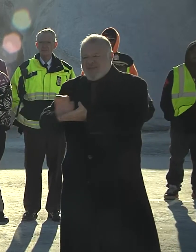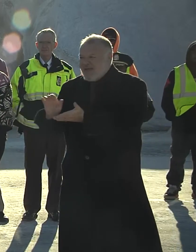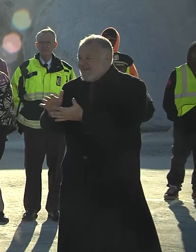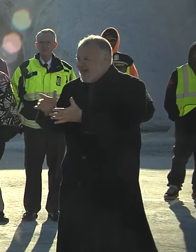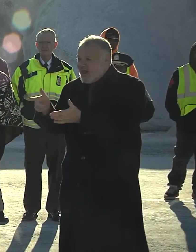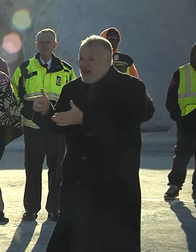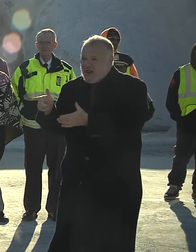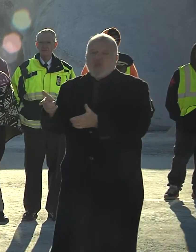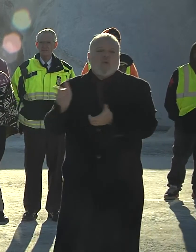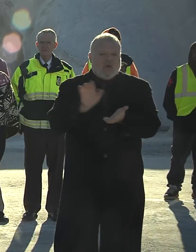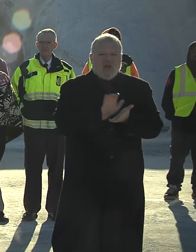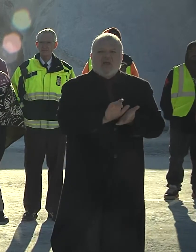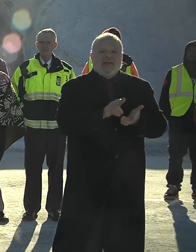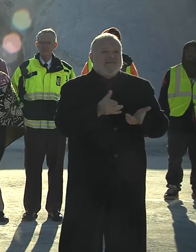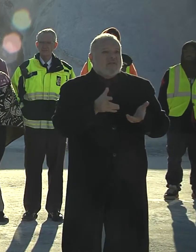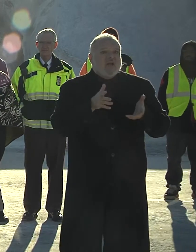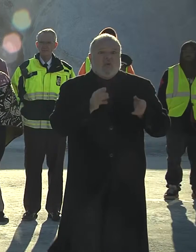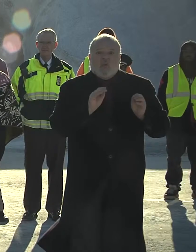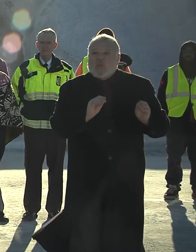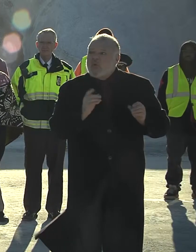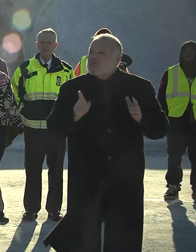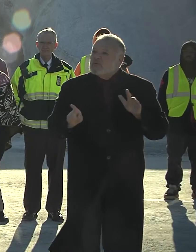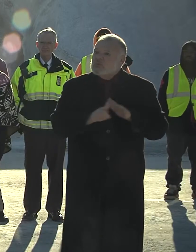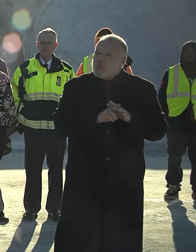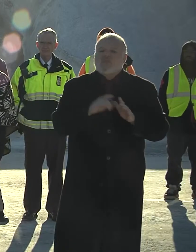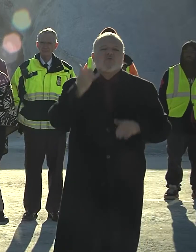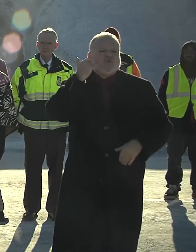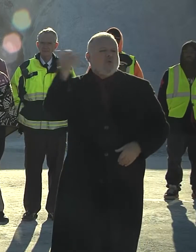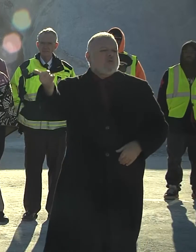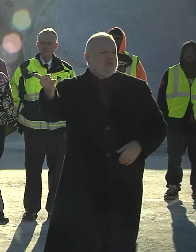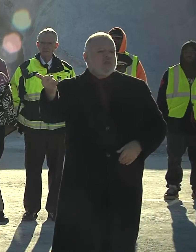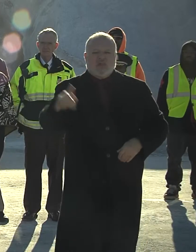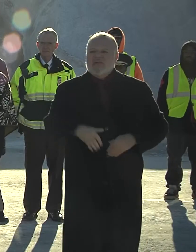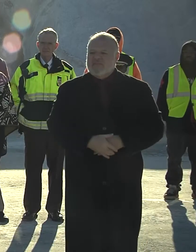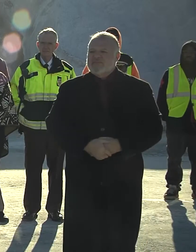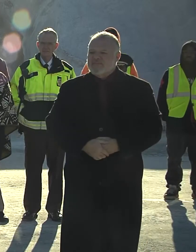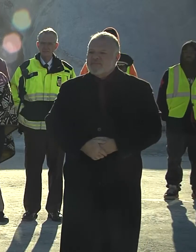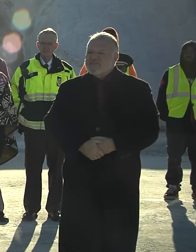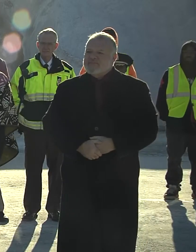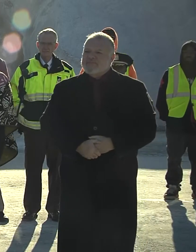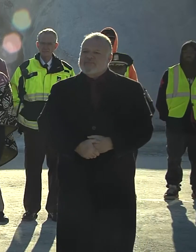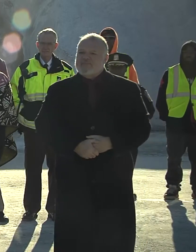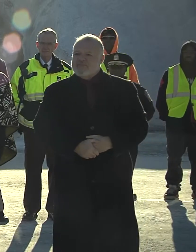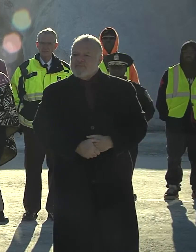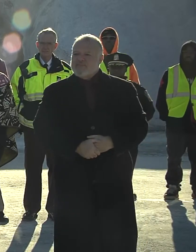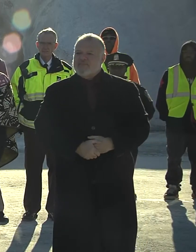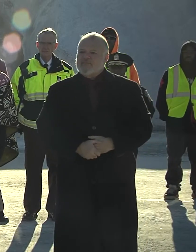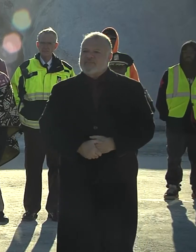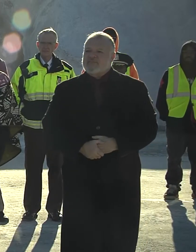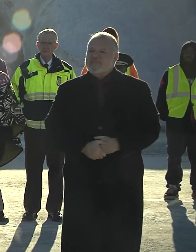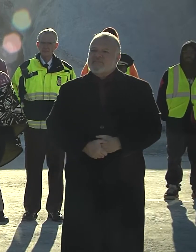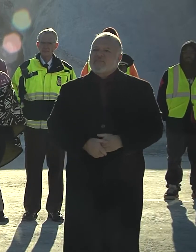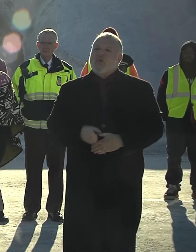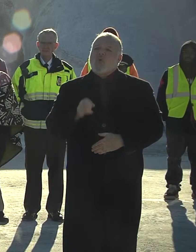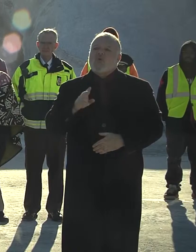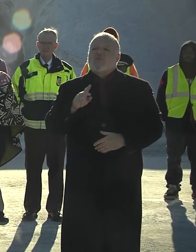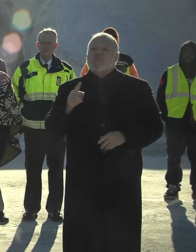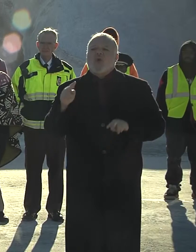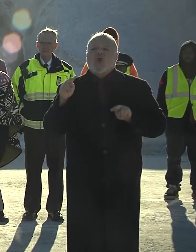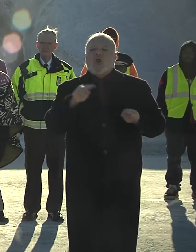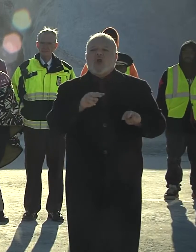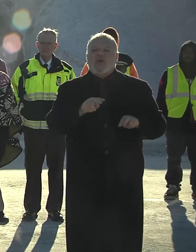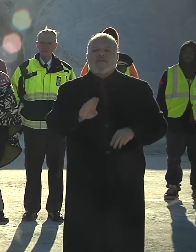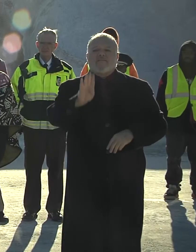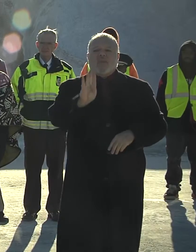storm. As the mayor said, for an entire list of winter resources, please go to boston.gov/snow, and